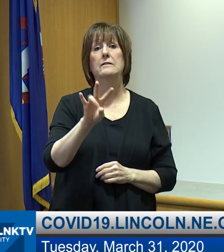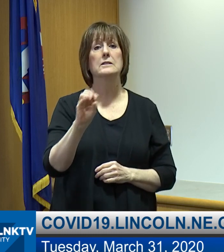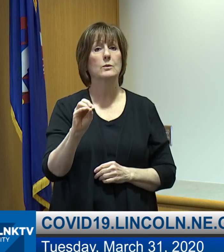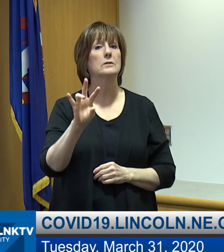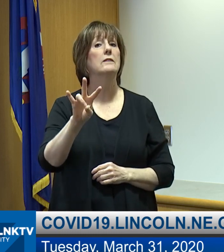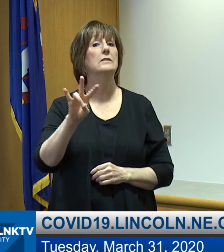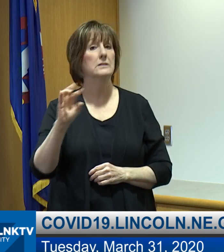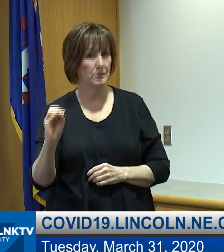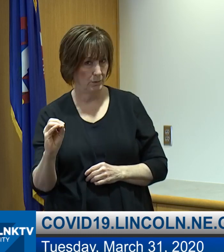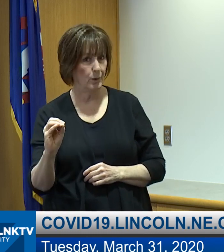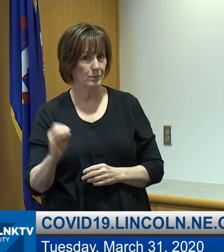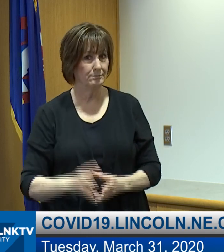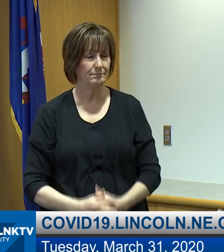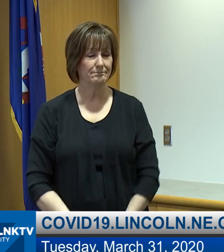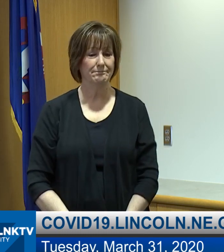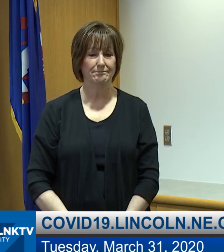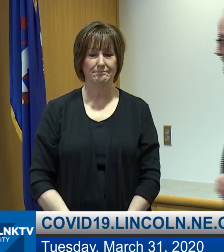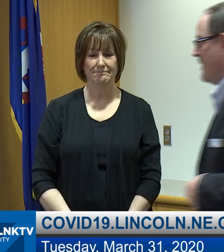441-7070.